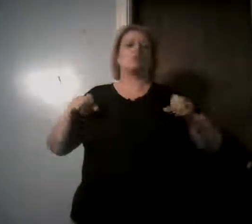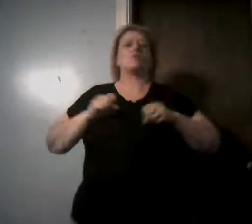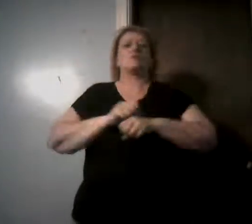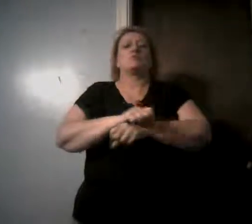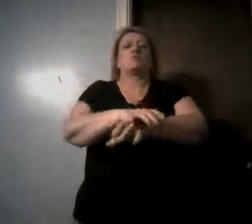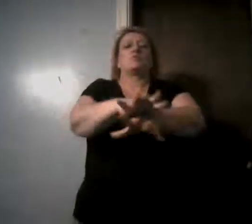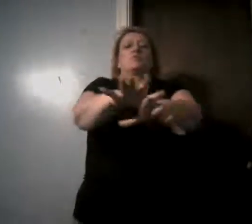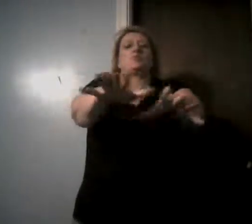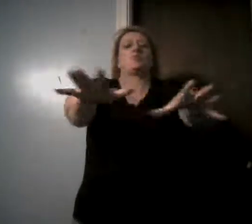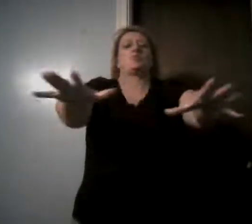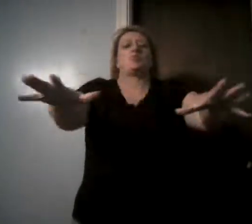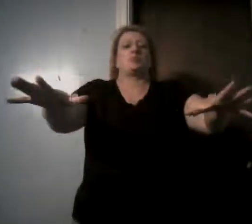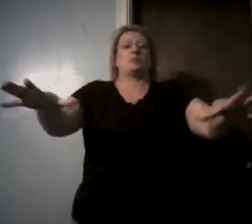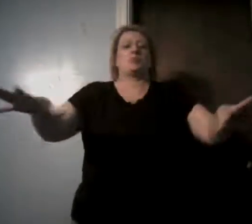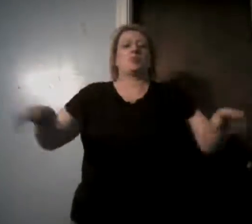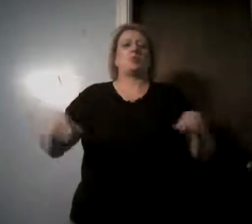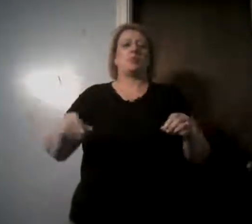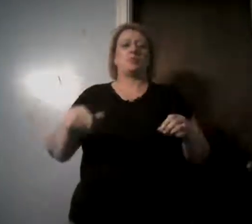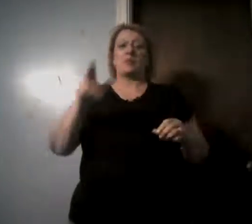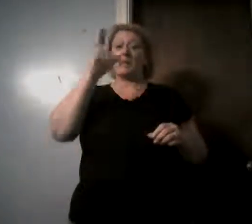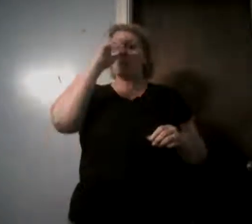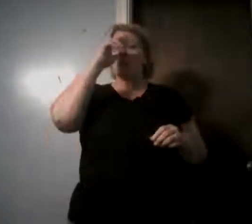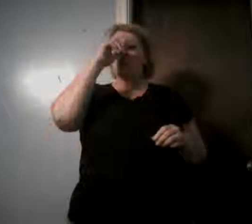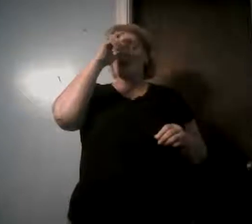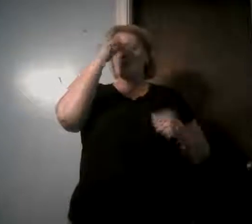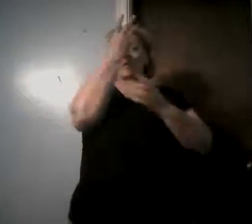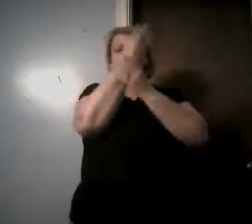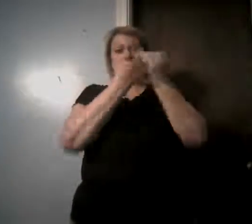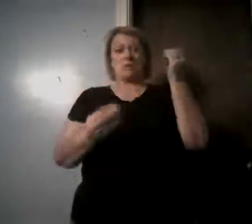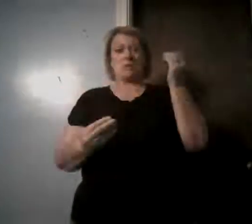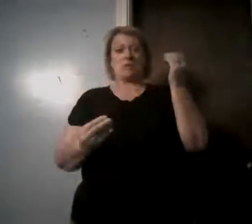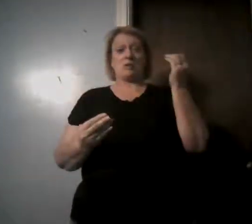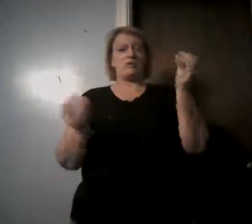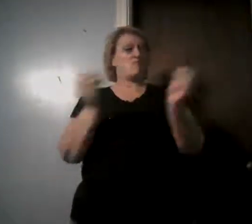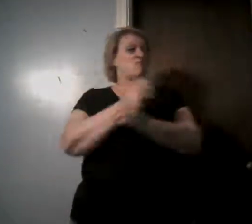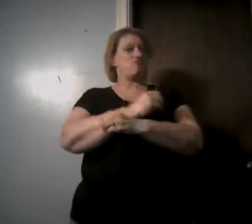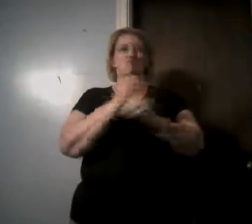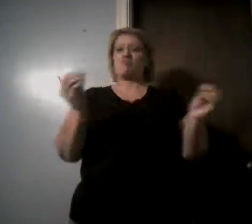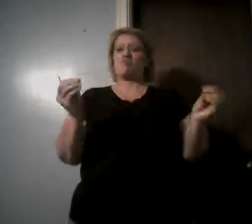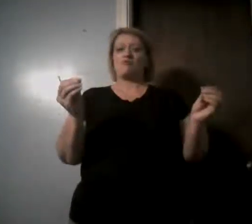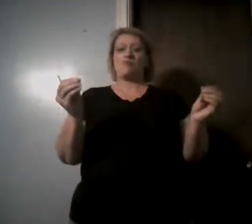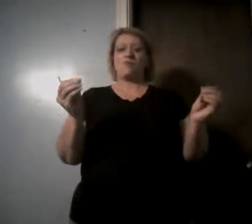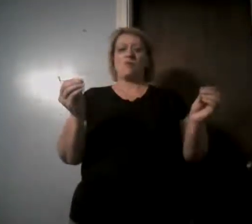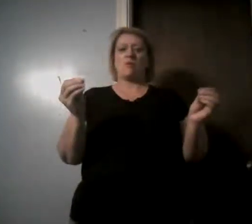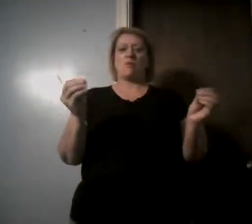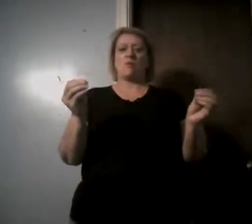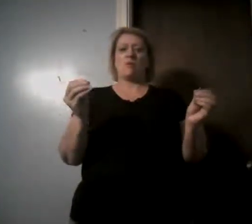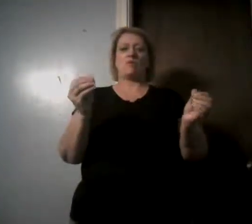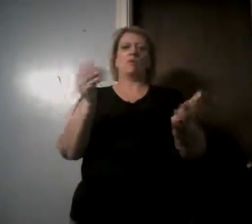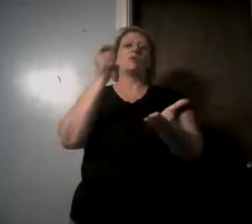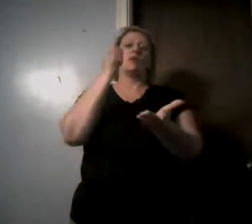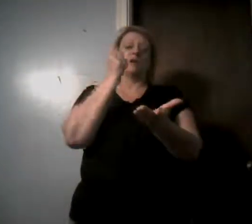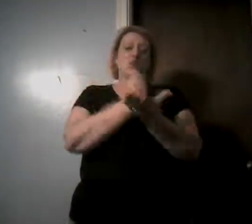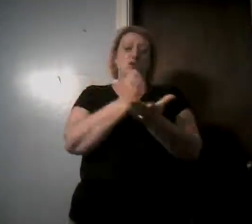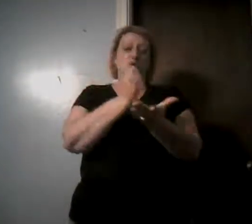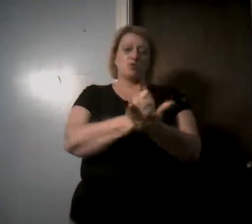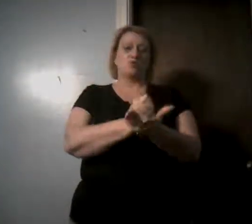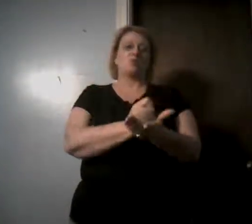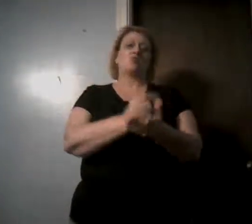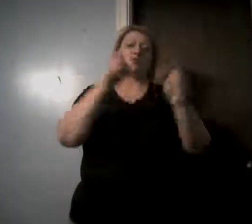Lice will not go away without treatment such as prescription cream, lotion, or shampoo.